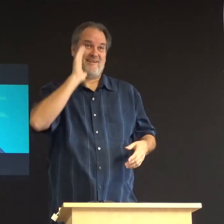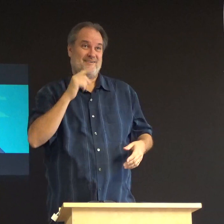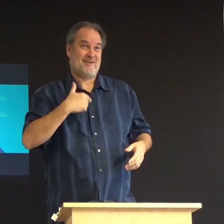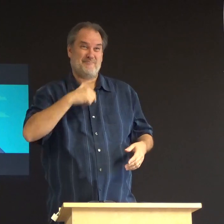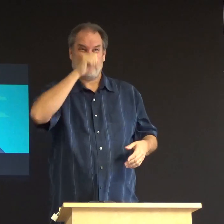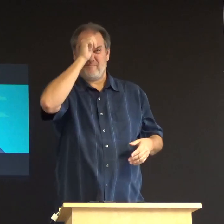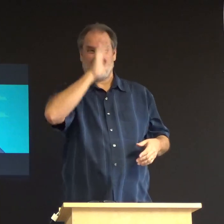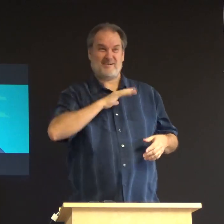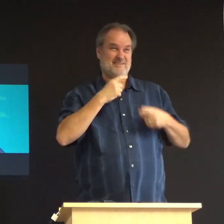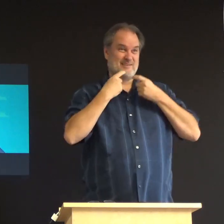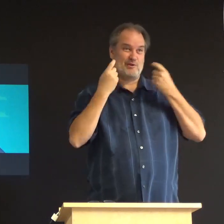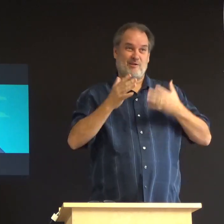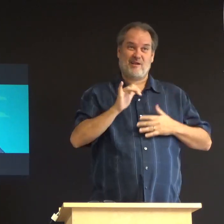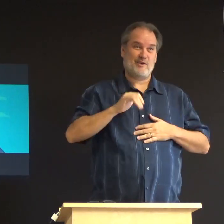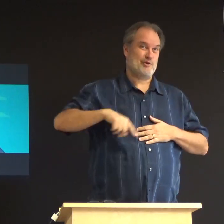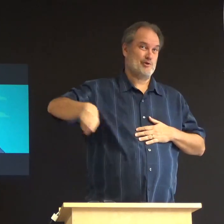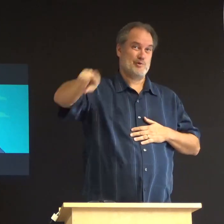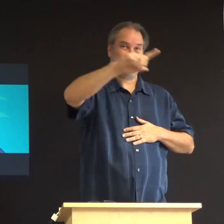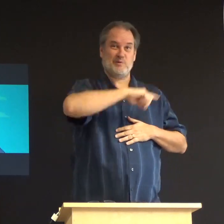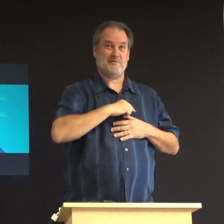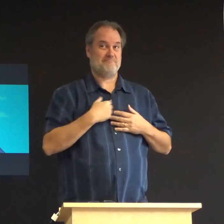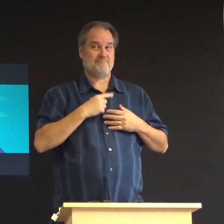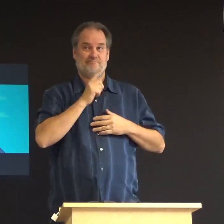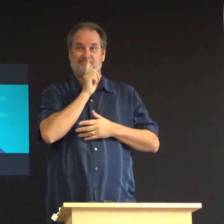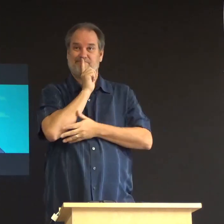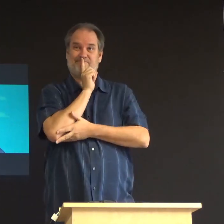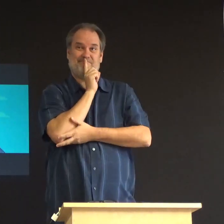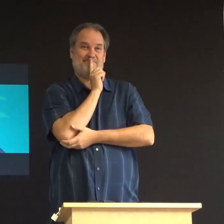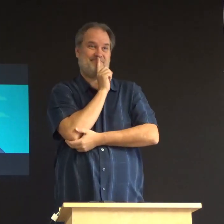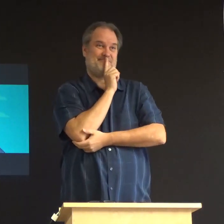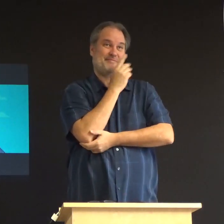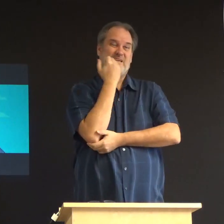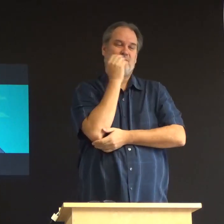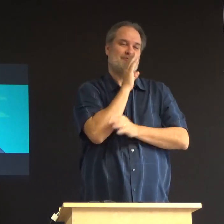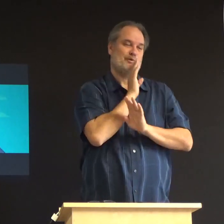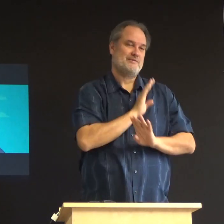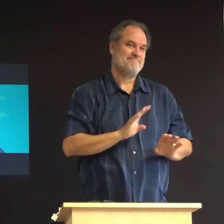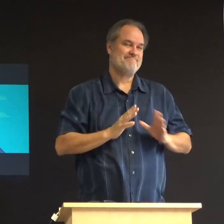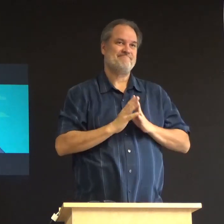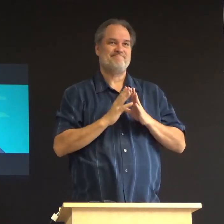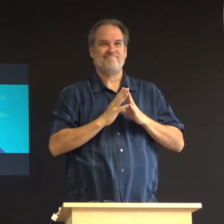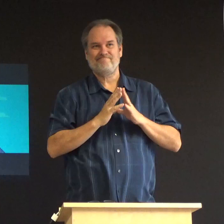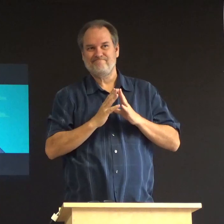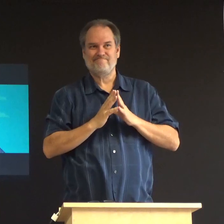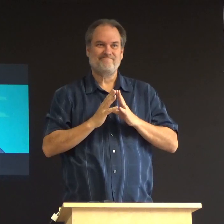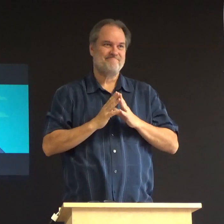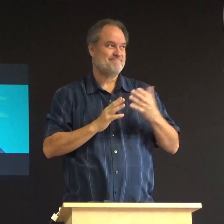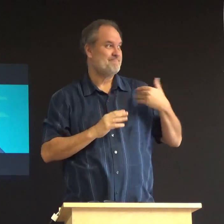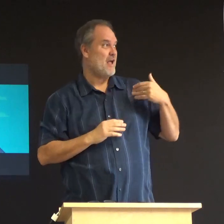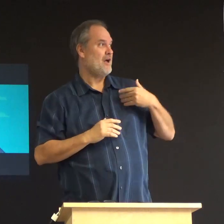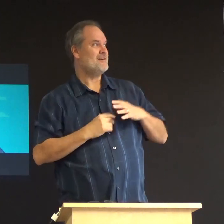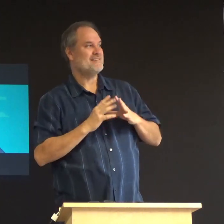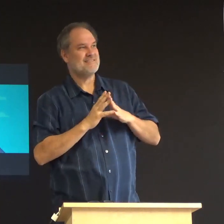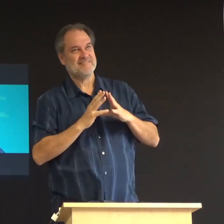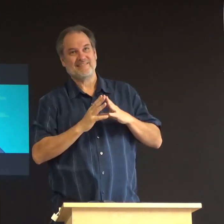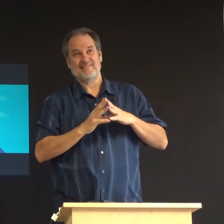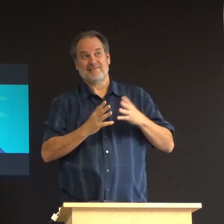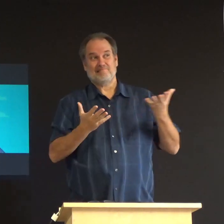I never say, I can't, I'm not God, I'm a man, I'm a sinner, just like you. You can't say if they went to heaven or hell, you